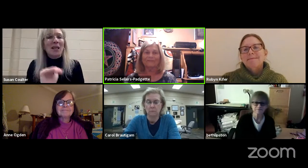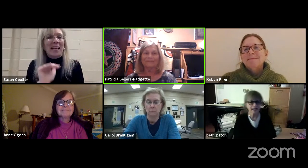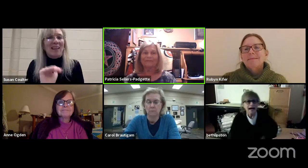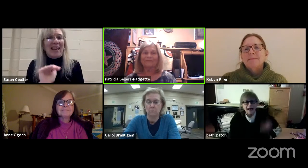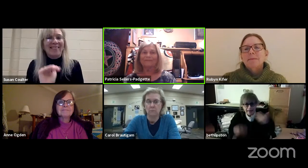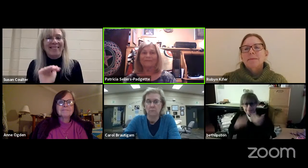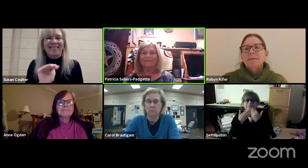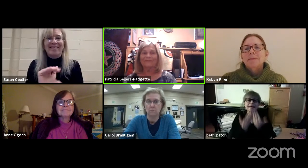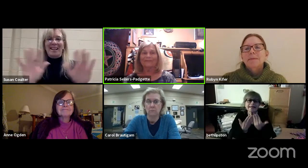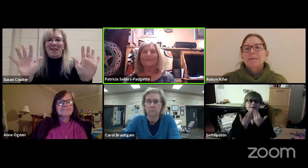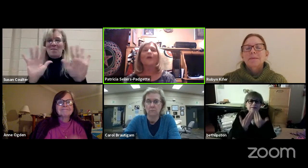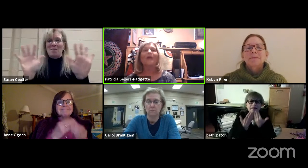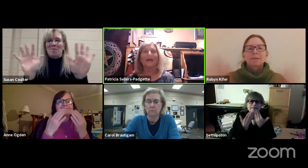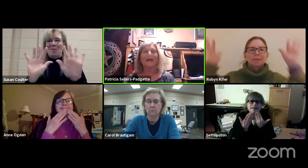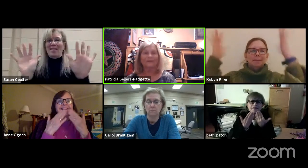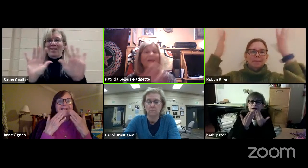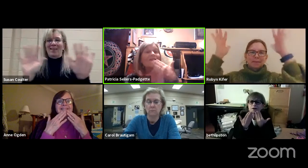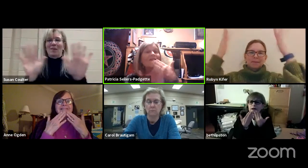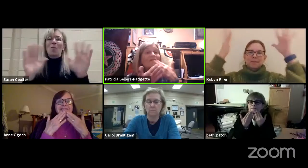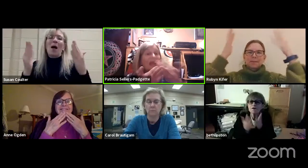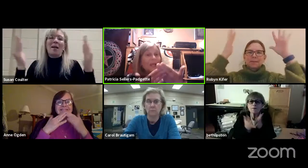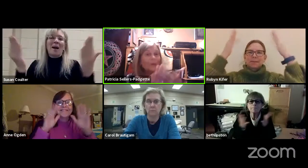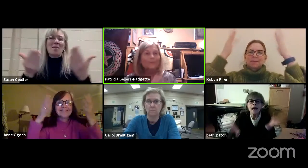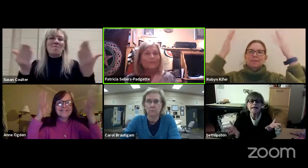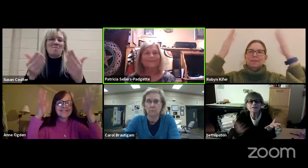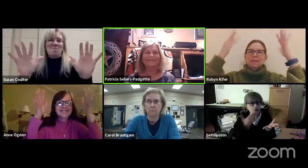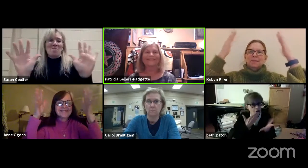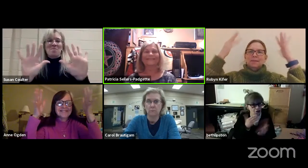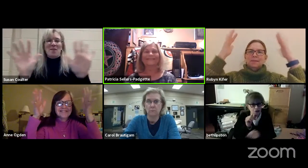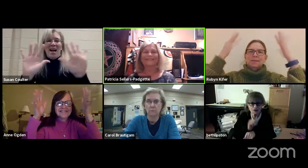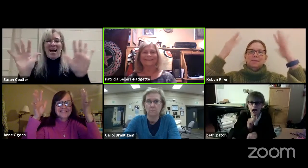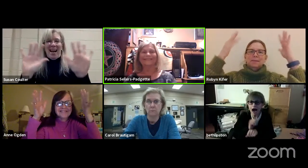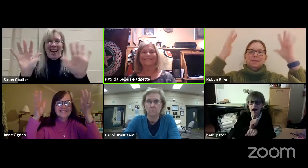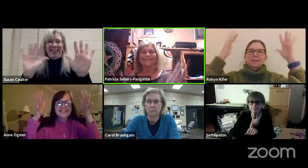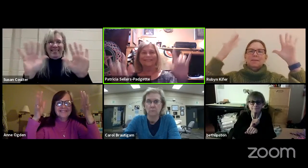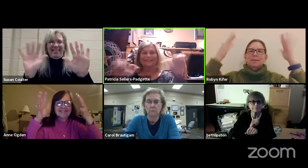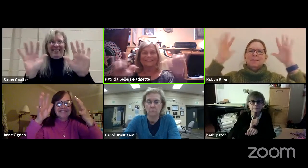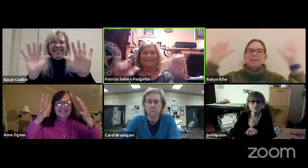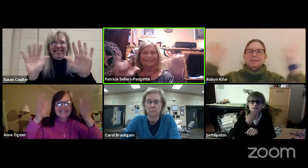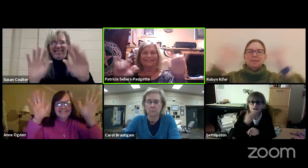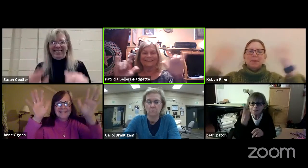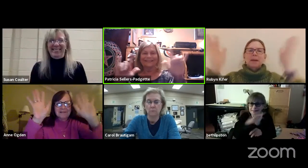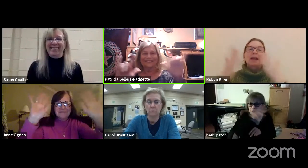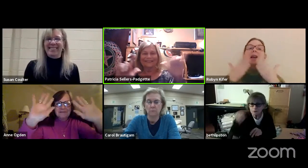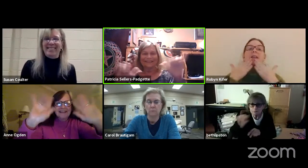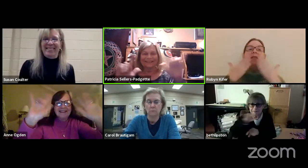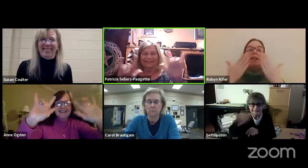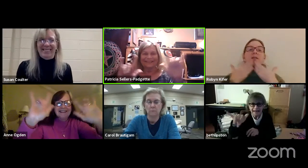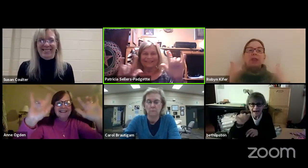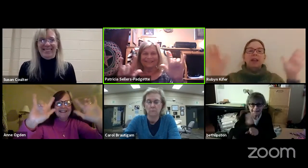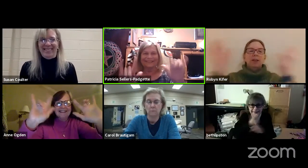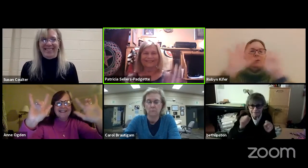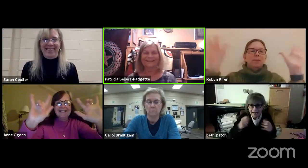Have a good evening. You're welcome. Bye.